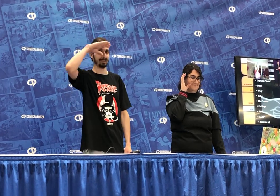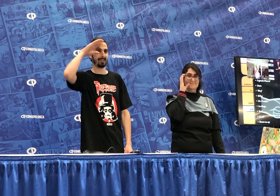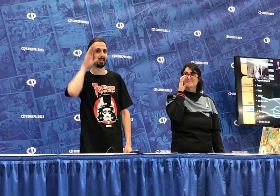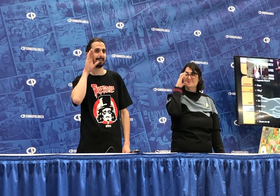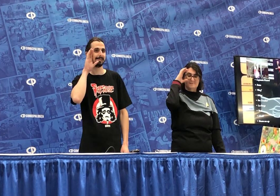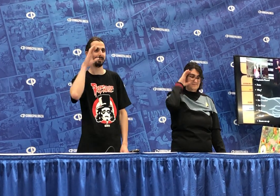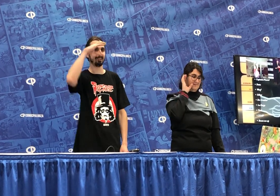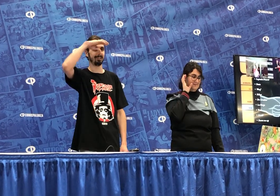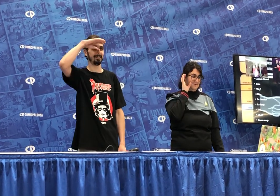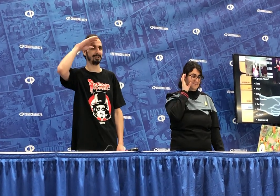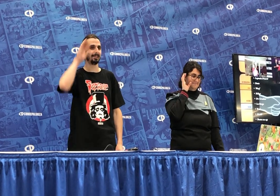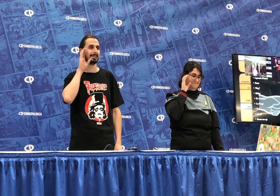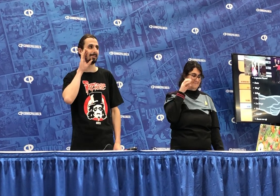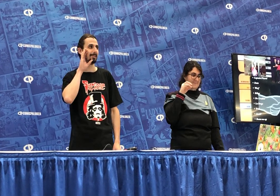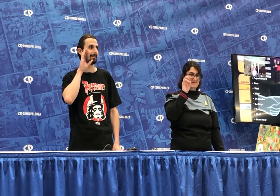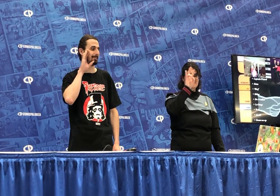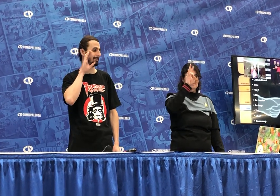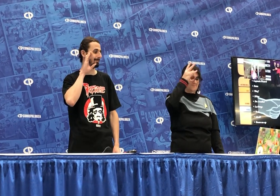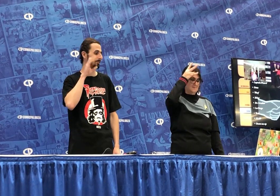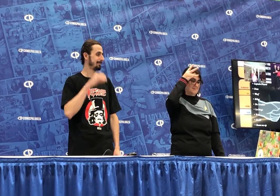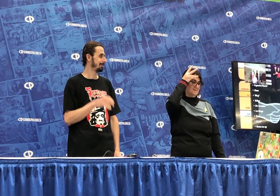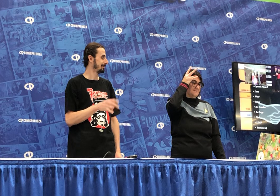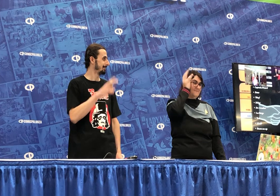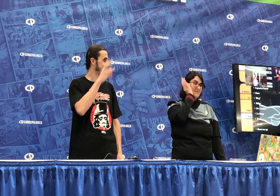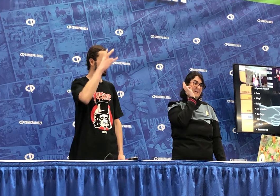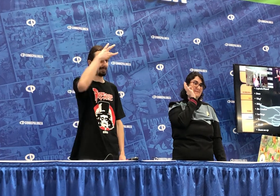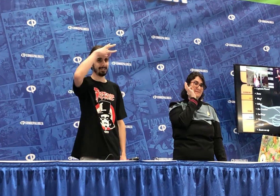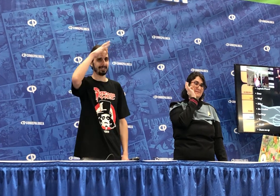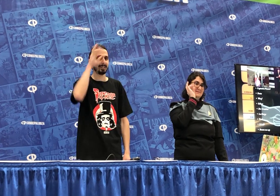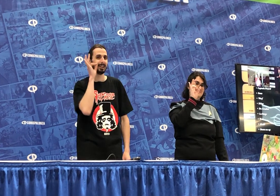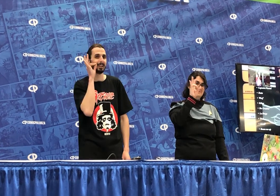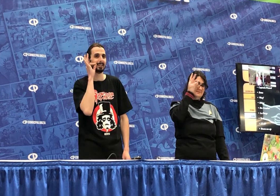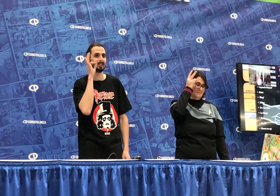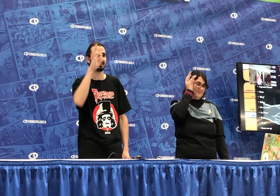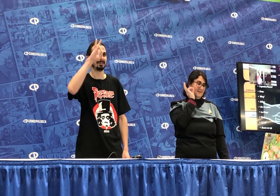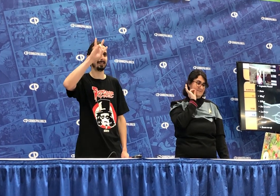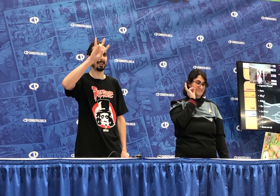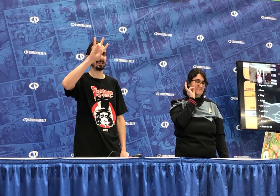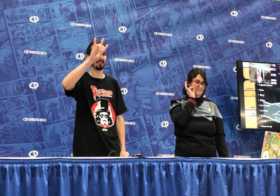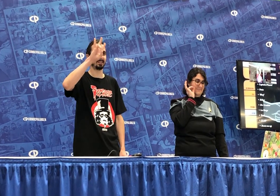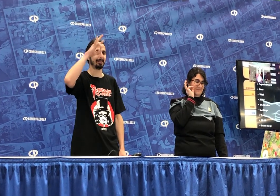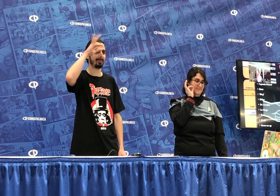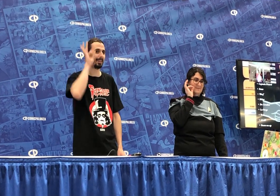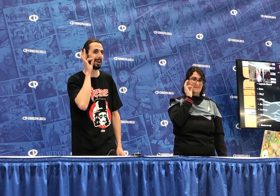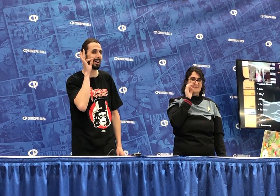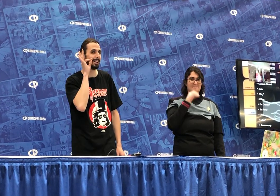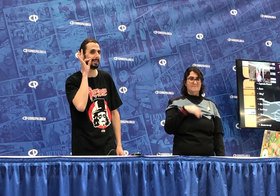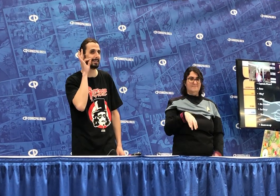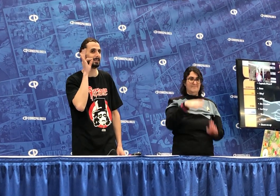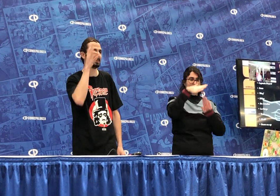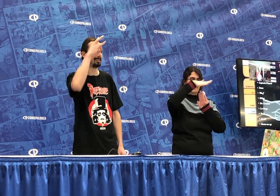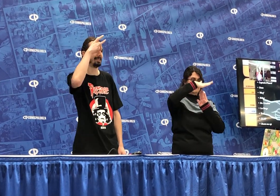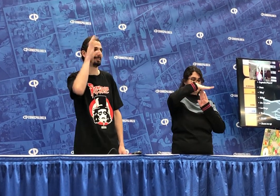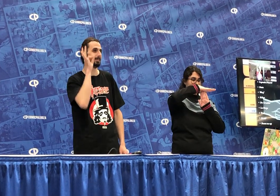Chakotay. Chakotay with a C. 7 of 9. Same movement, but with a 7 to a 9.